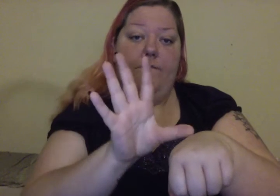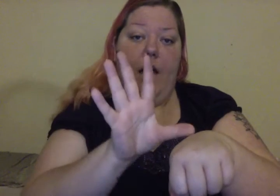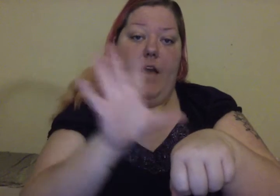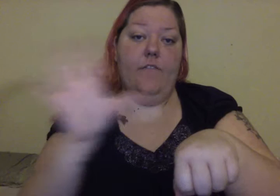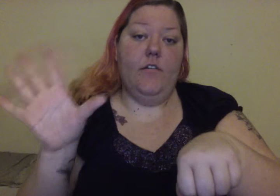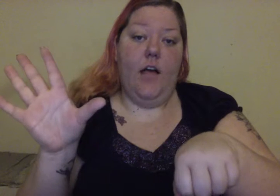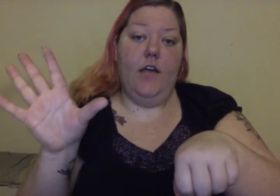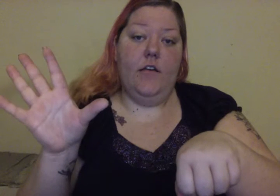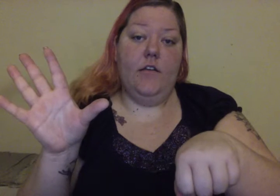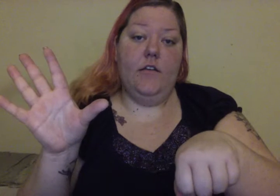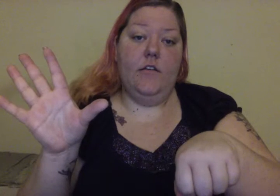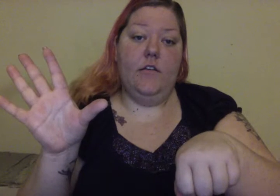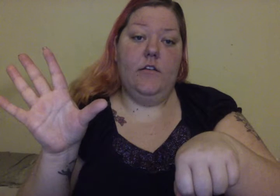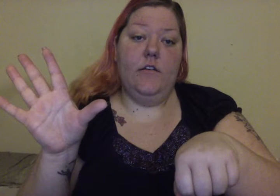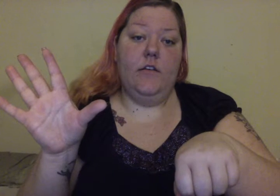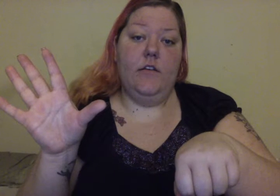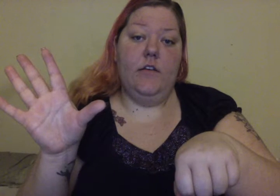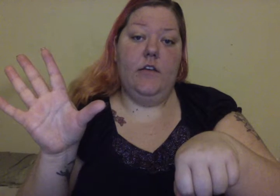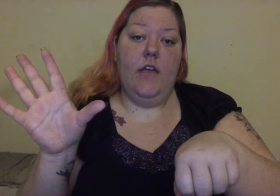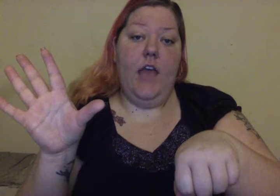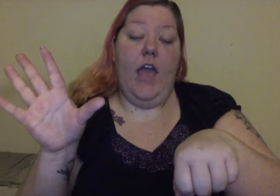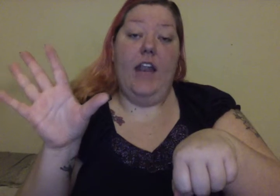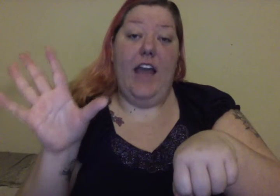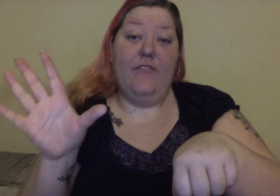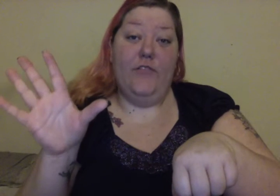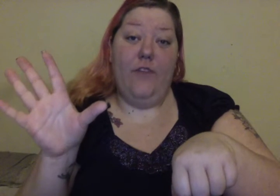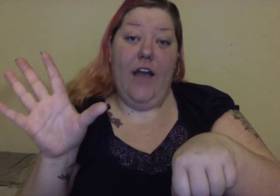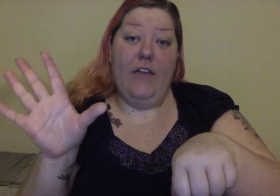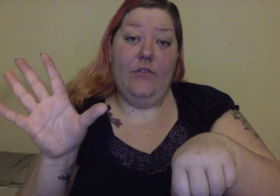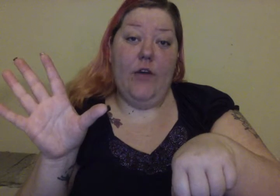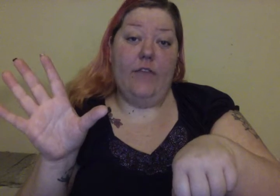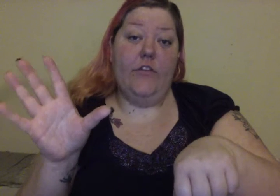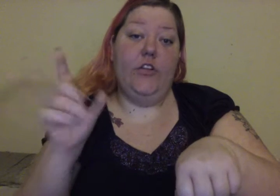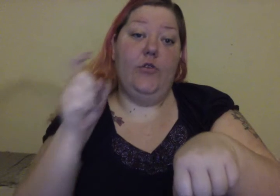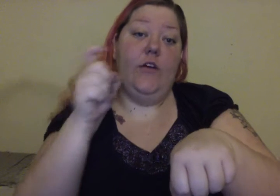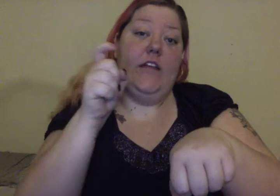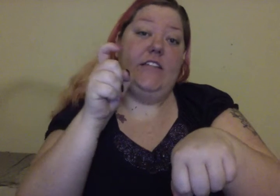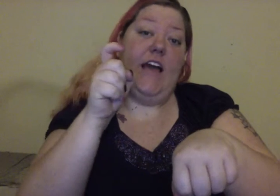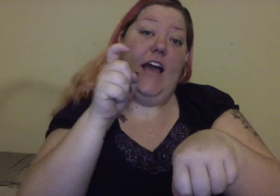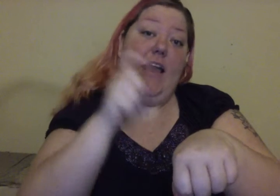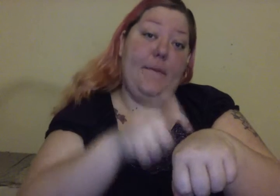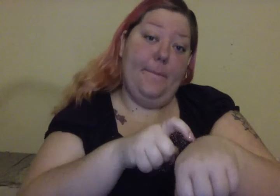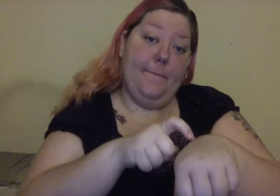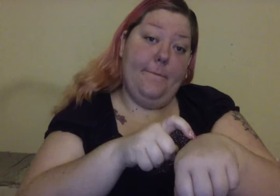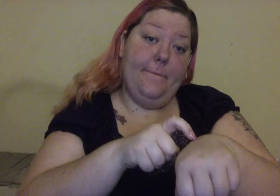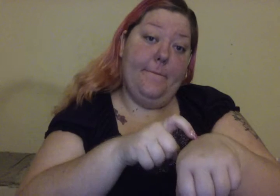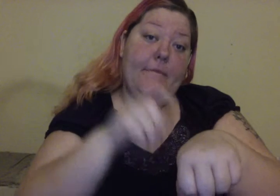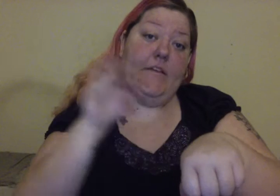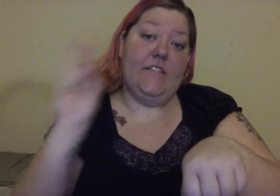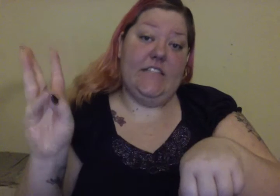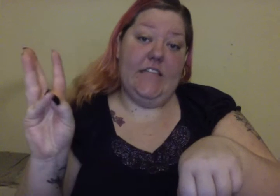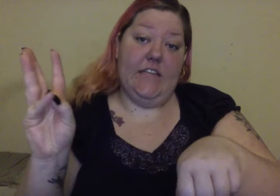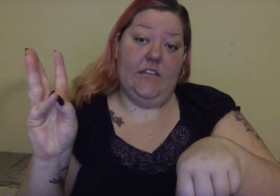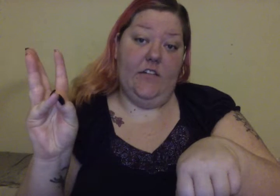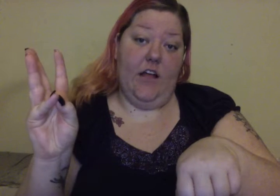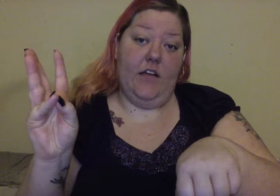5 o'clock. And after 5, you have to do time, 6 o'clock.